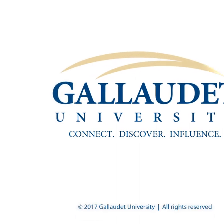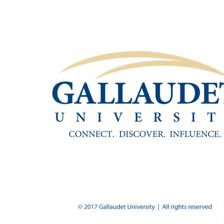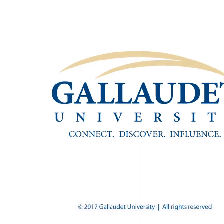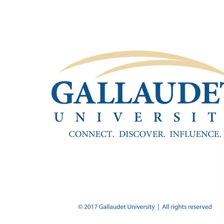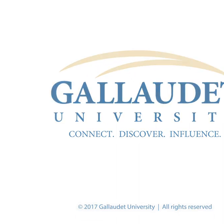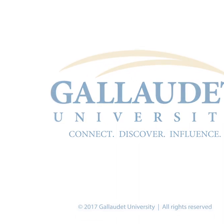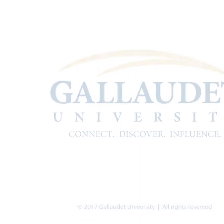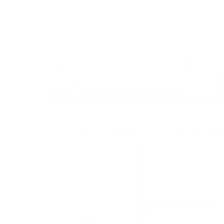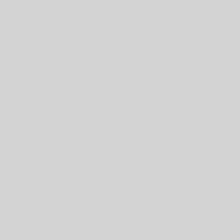Thank you. You